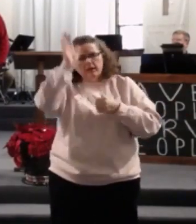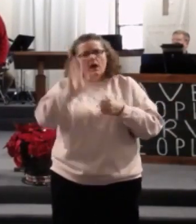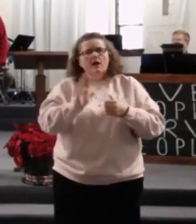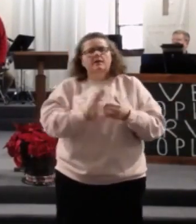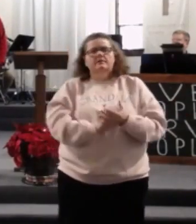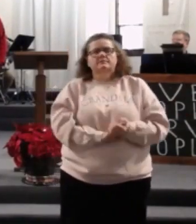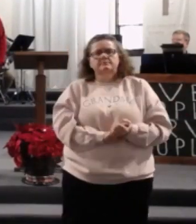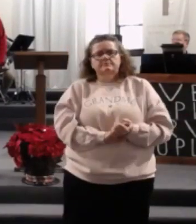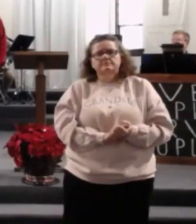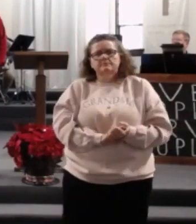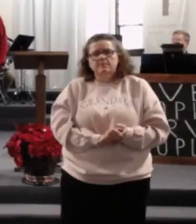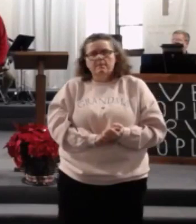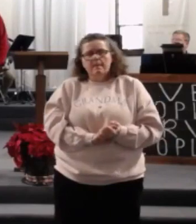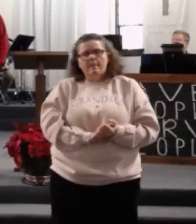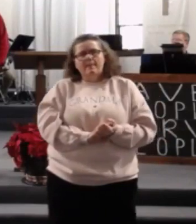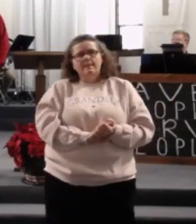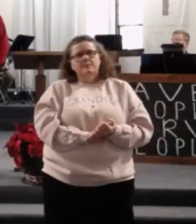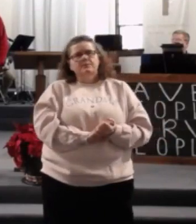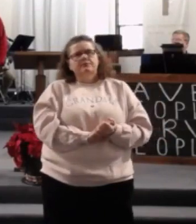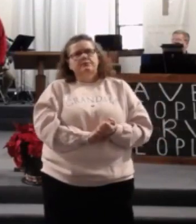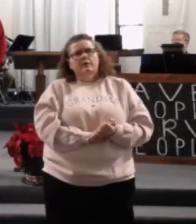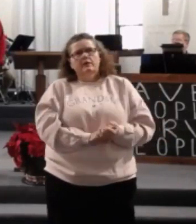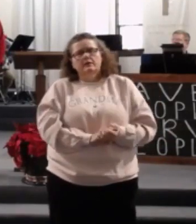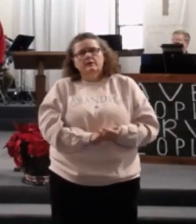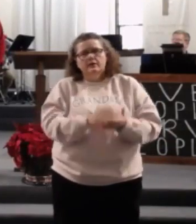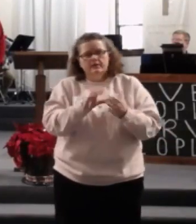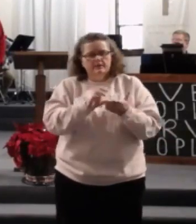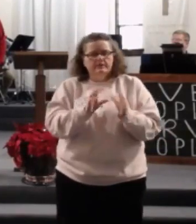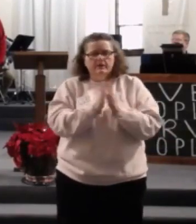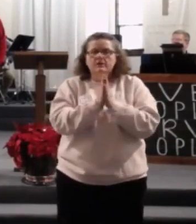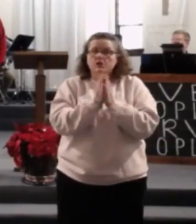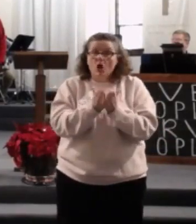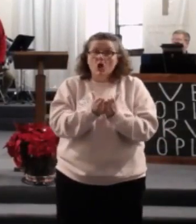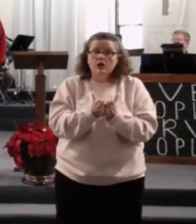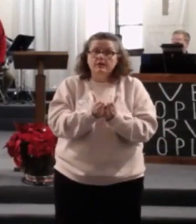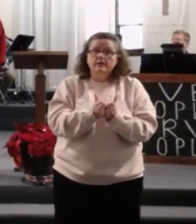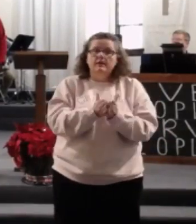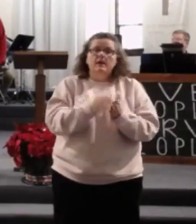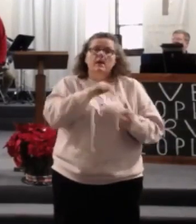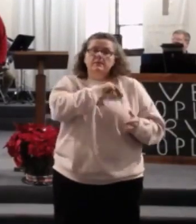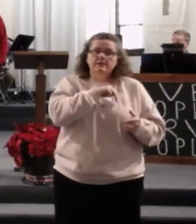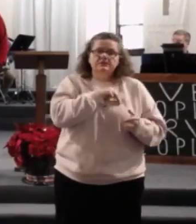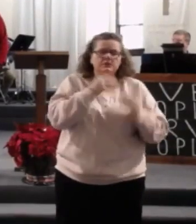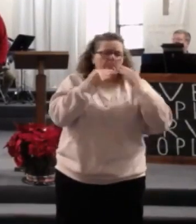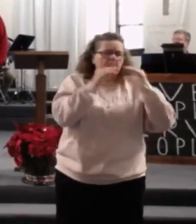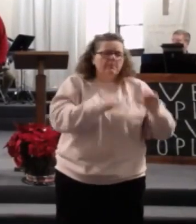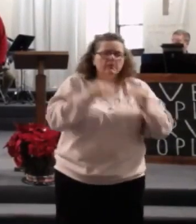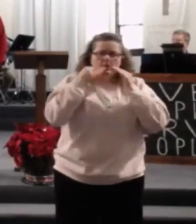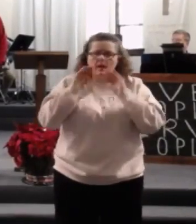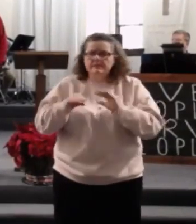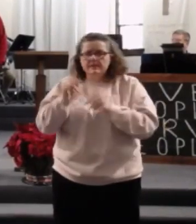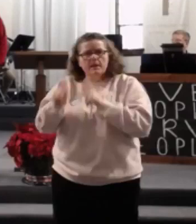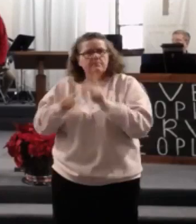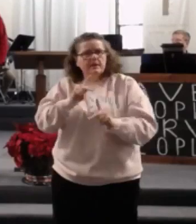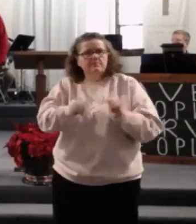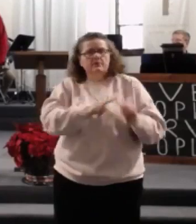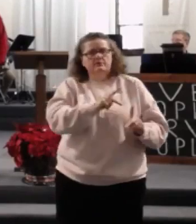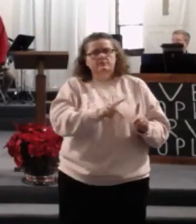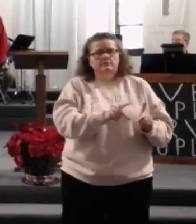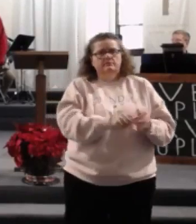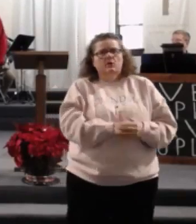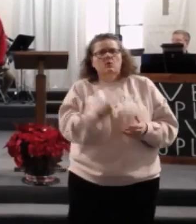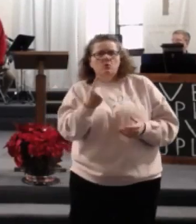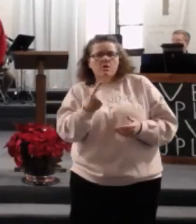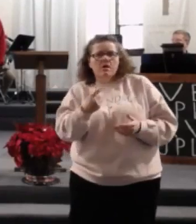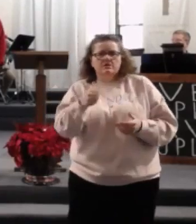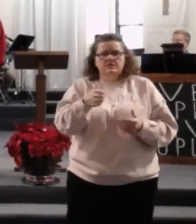and figure out, you know, how you can meet others' needs. Cards ministry. Man, you're blessing people. One card, 10 cards, 100